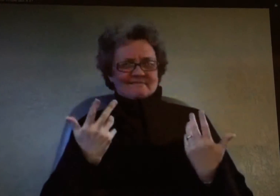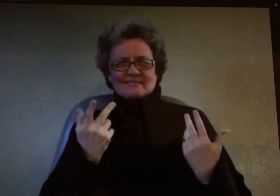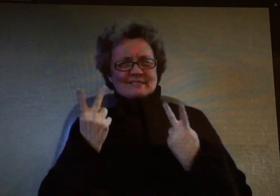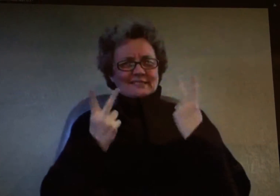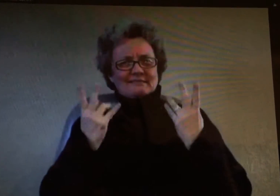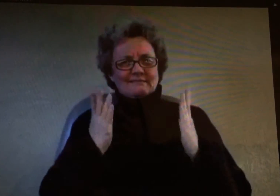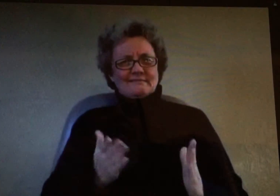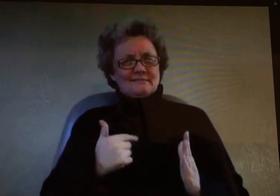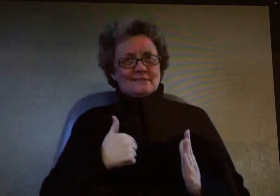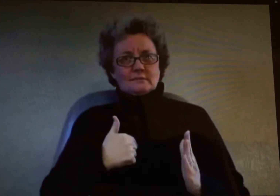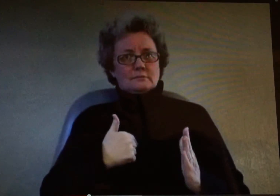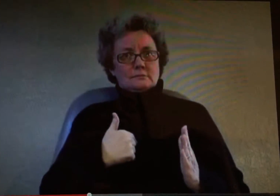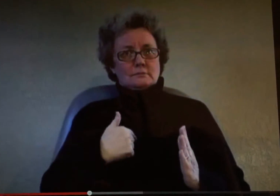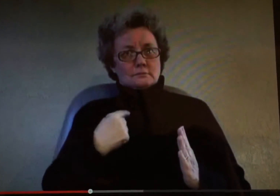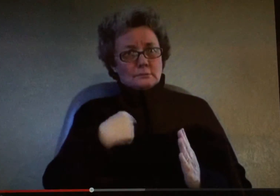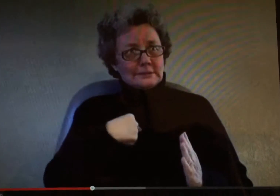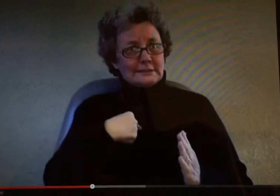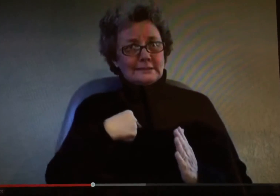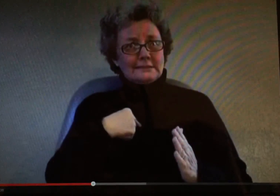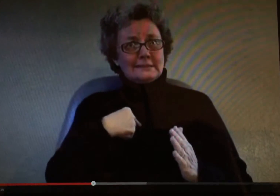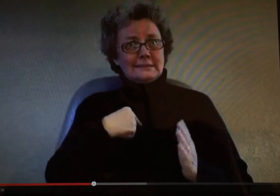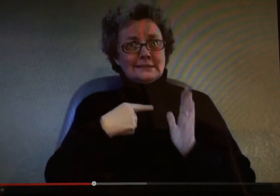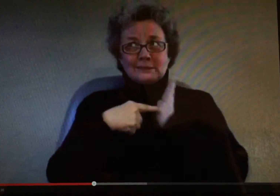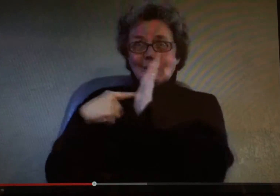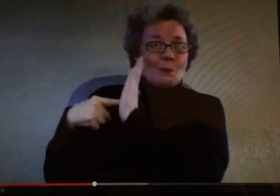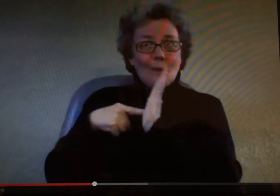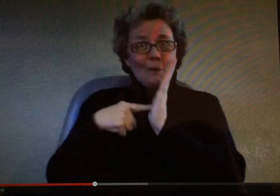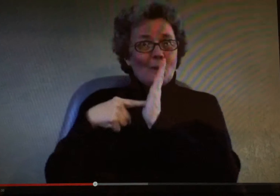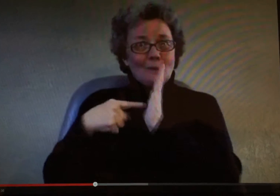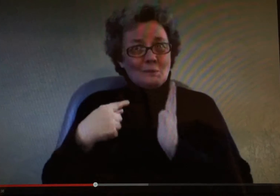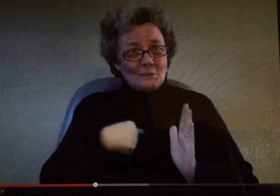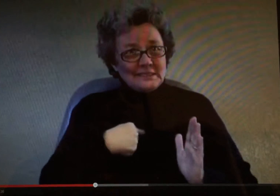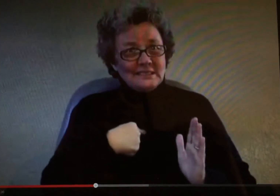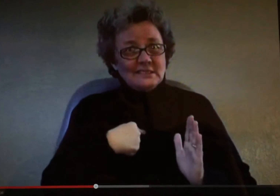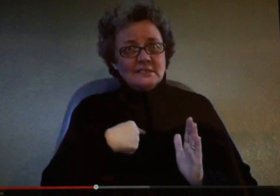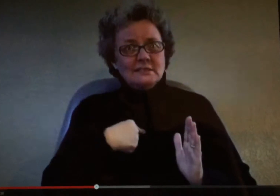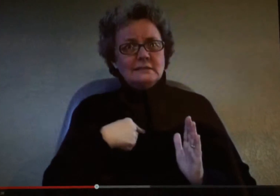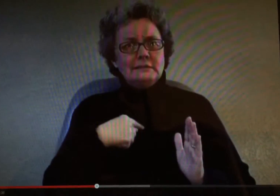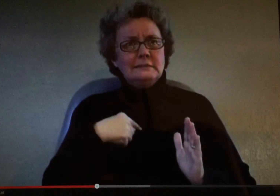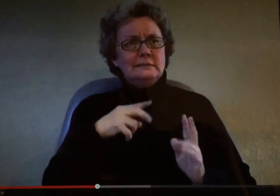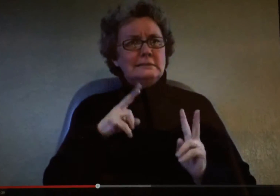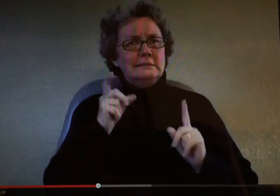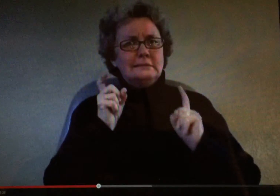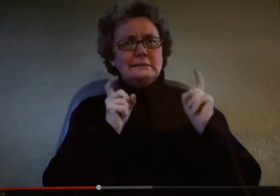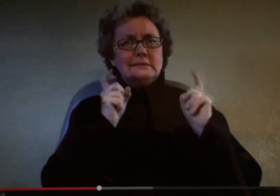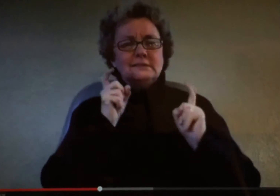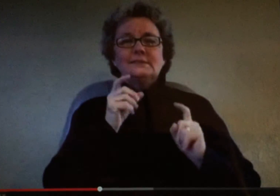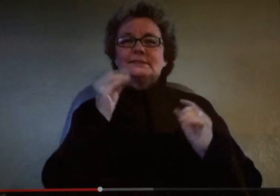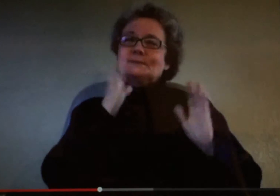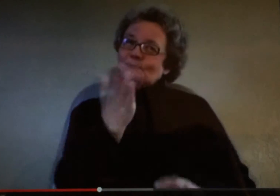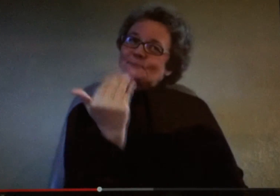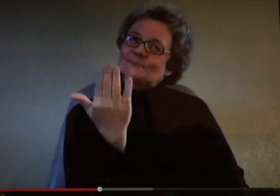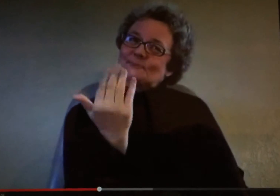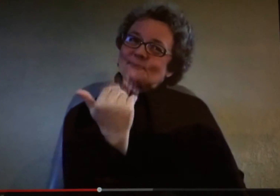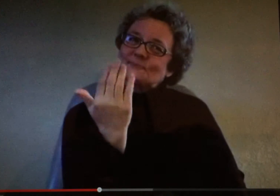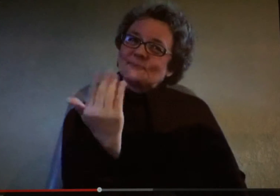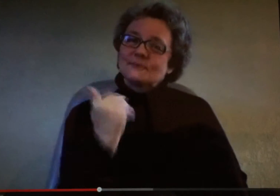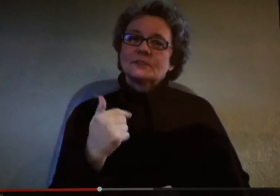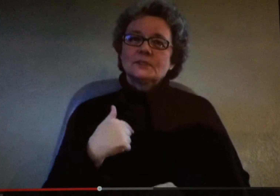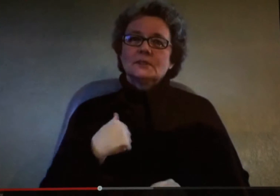class, but I was sitting in the back and she pointed at me, and she wanted me to show something to the class. She said